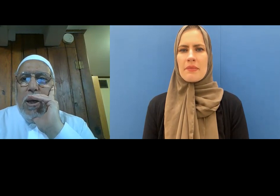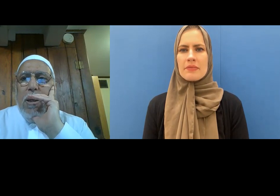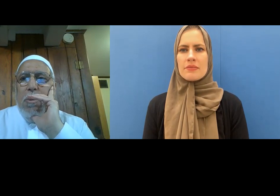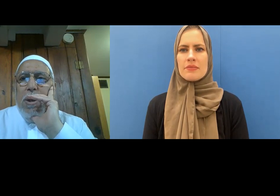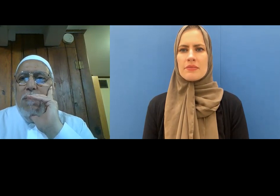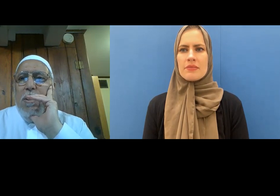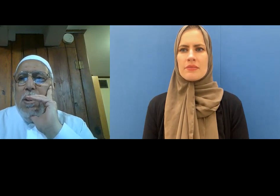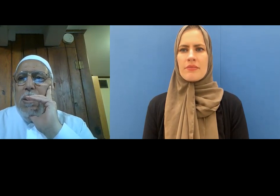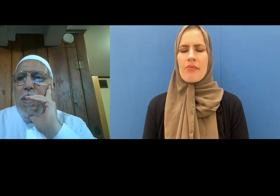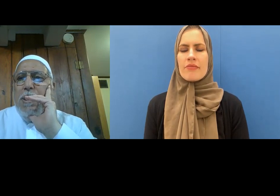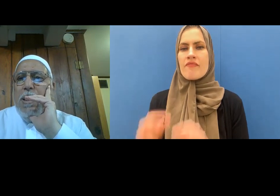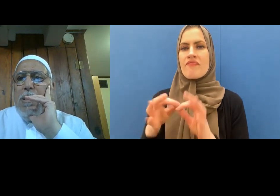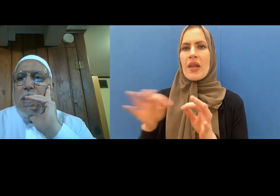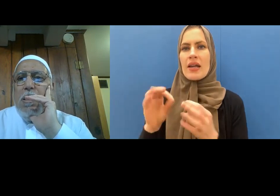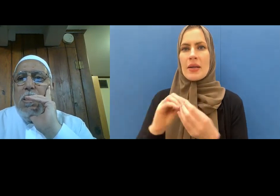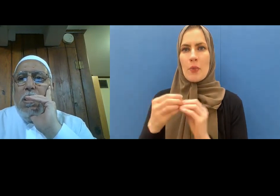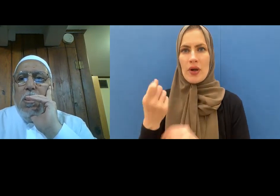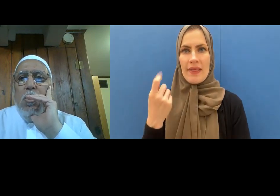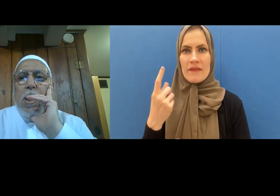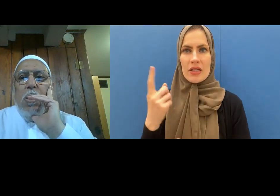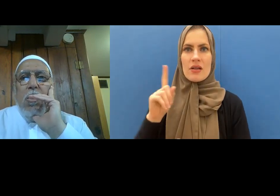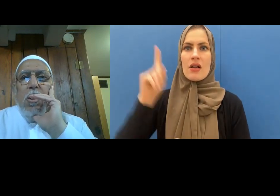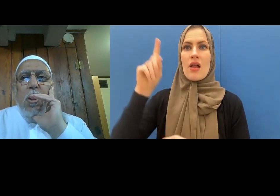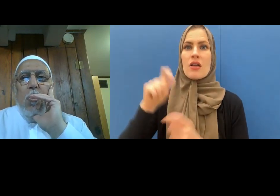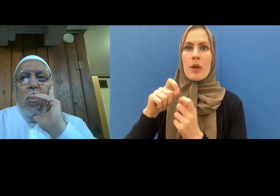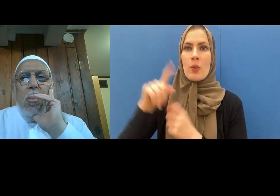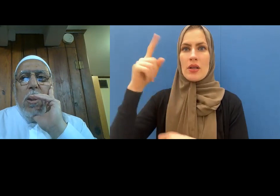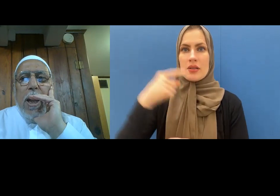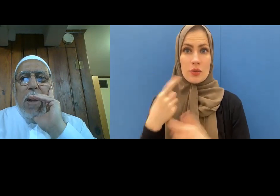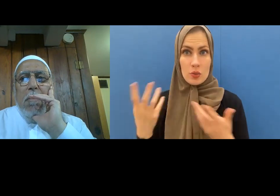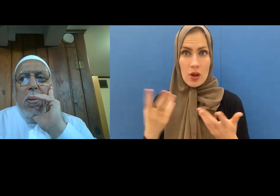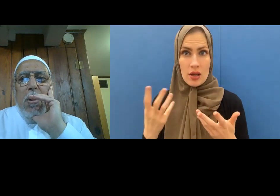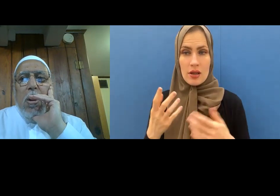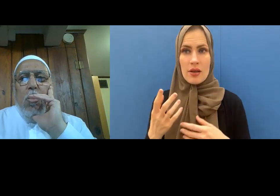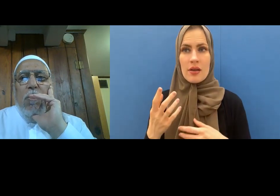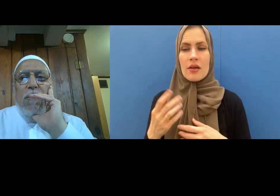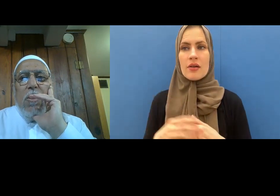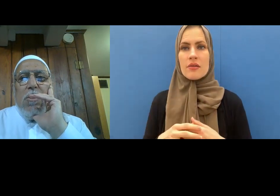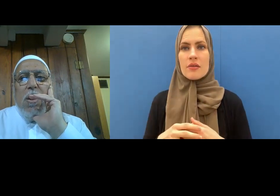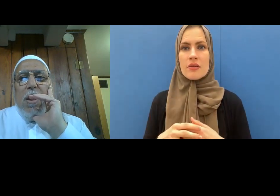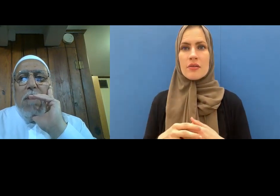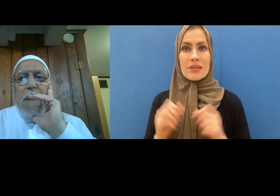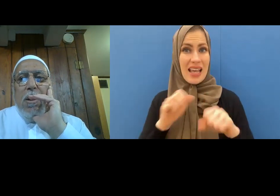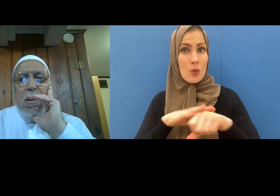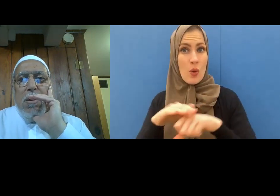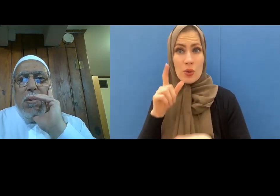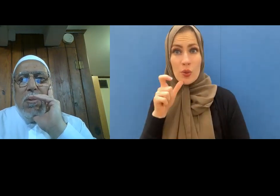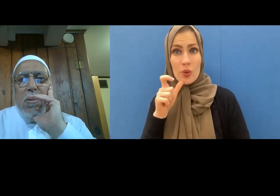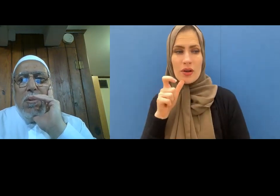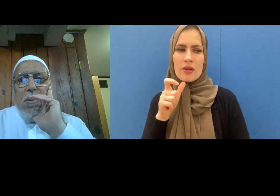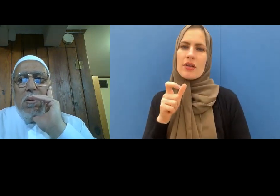So ayah number 11, Allah subhanahu wa ta'ala says, you can only warn him who follows the